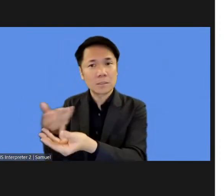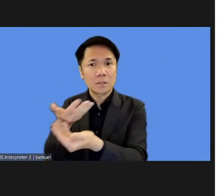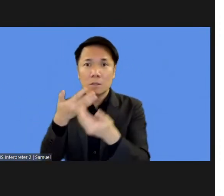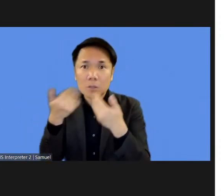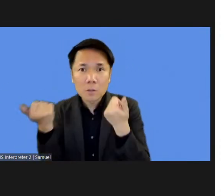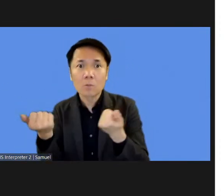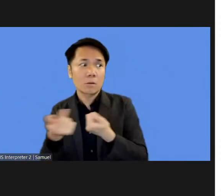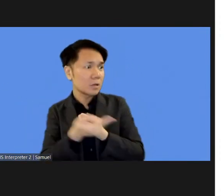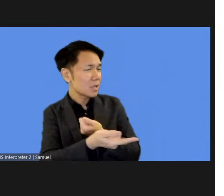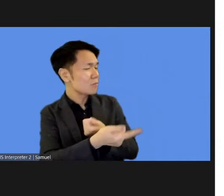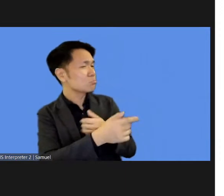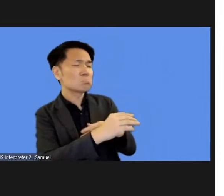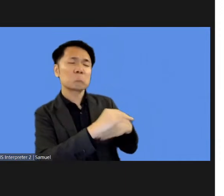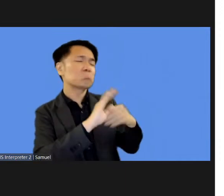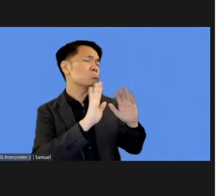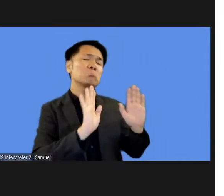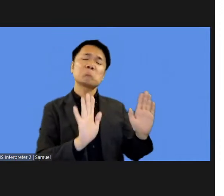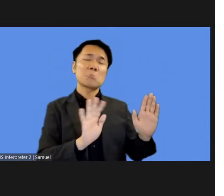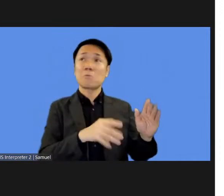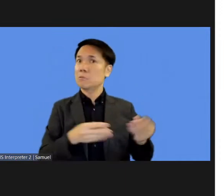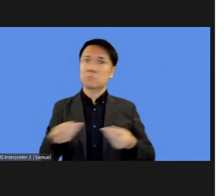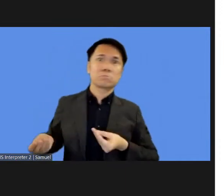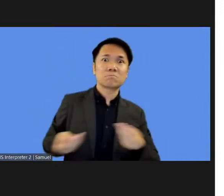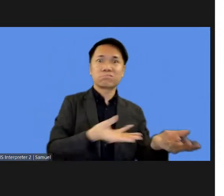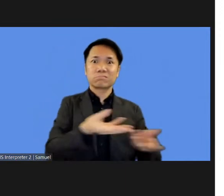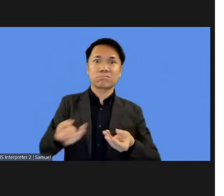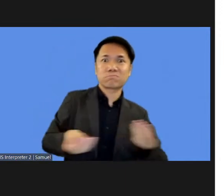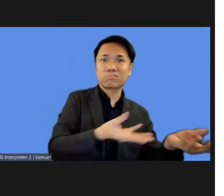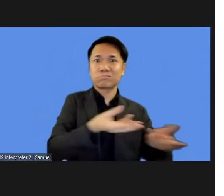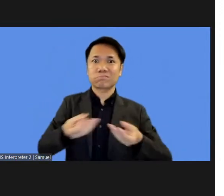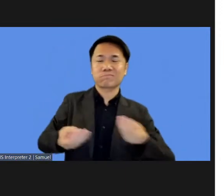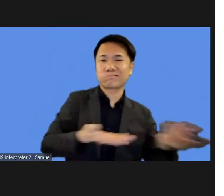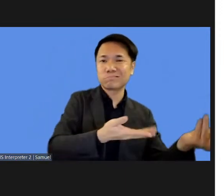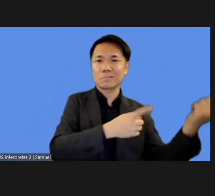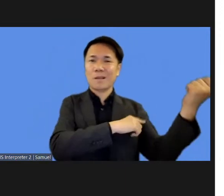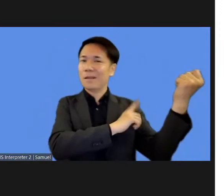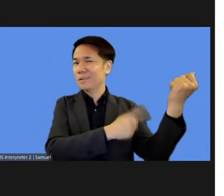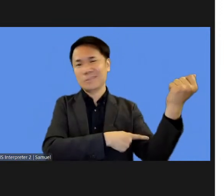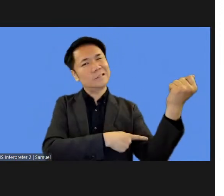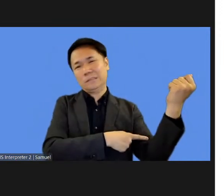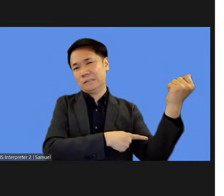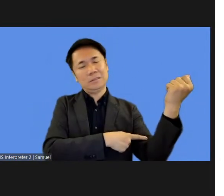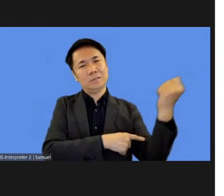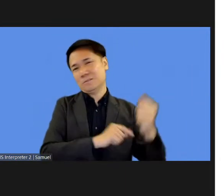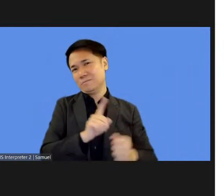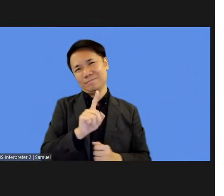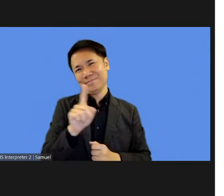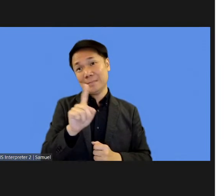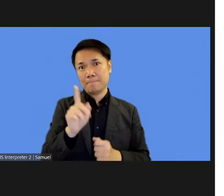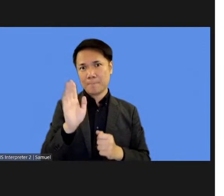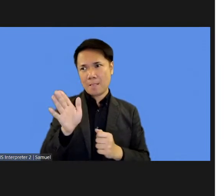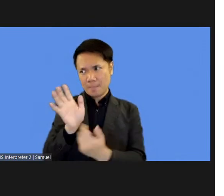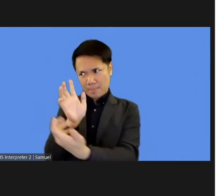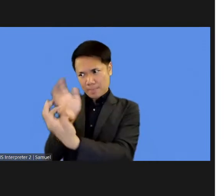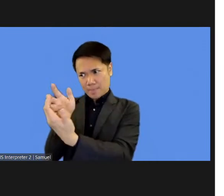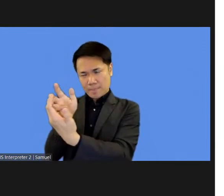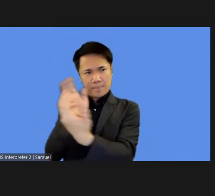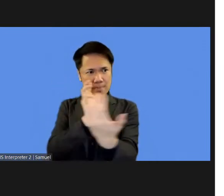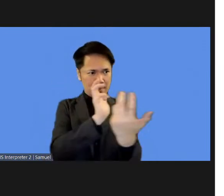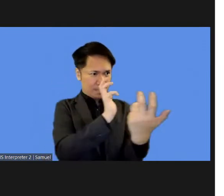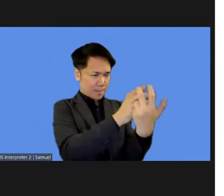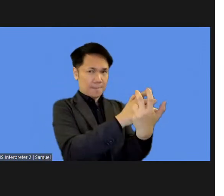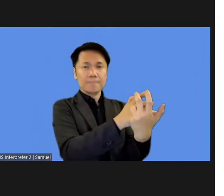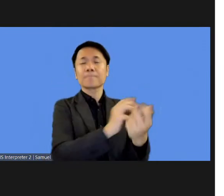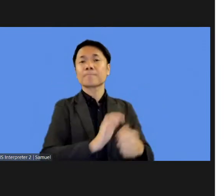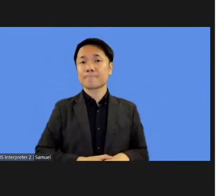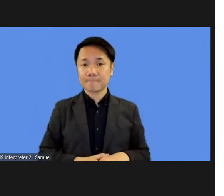strong key to unlocking the energy challenges that Africa faces.